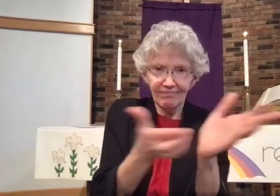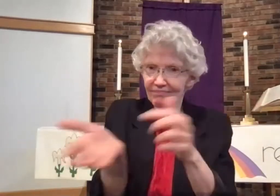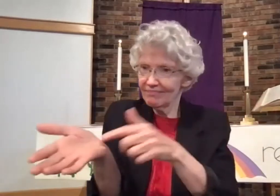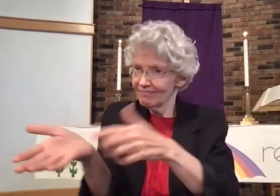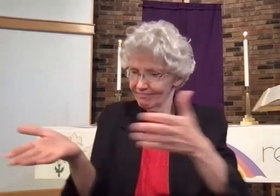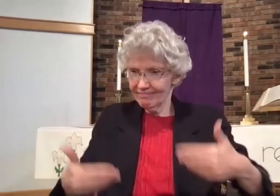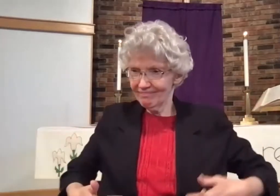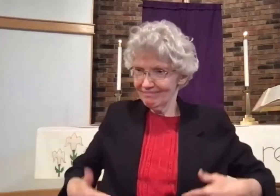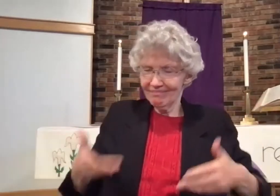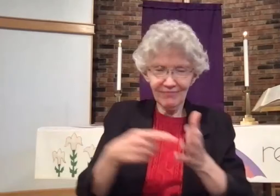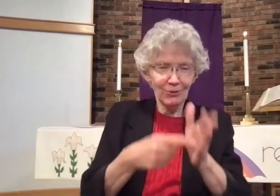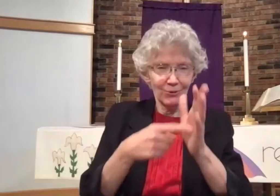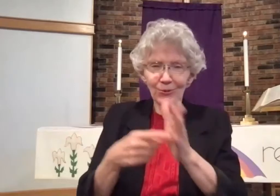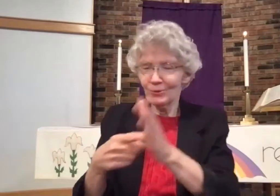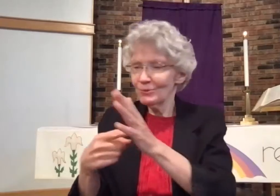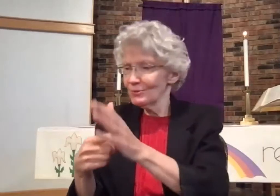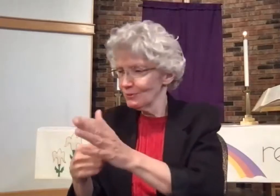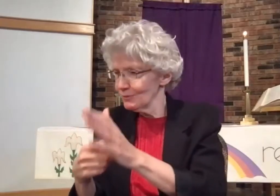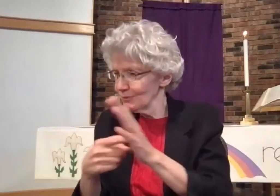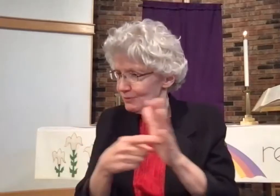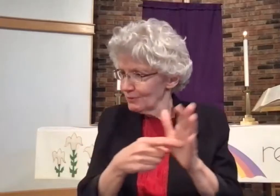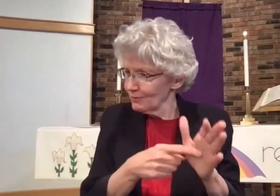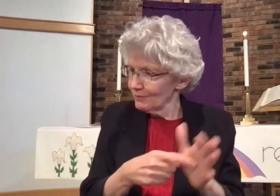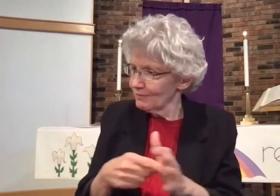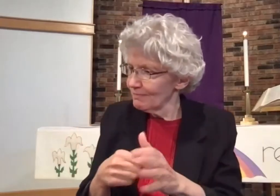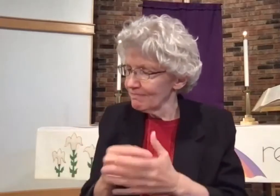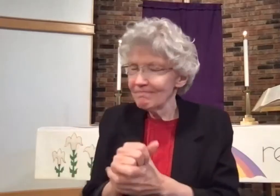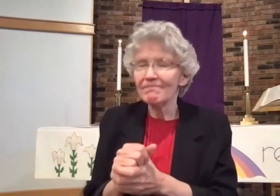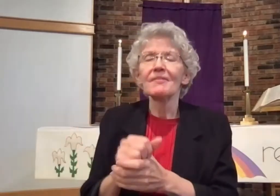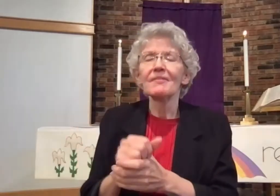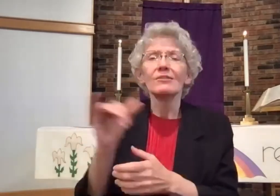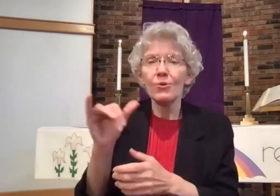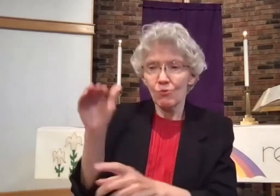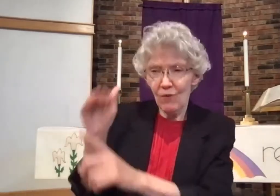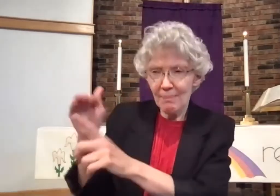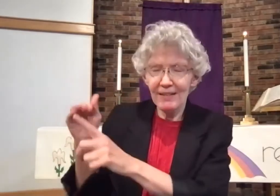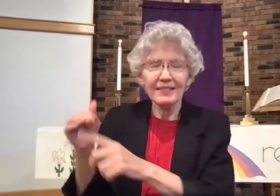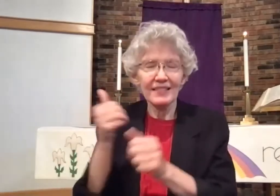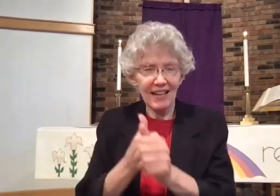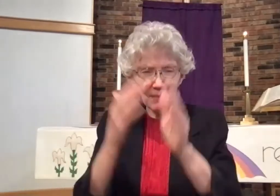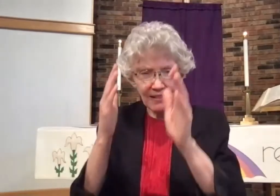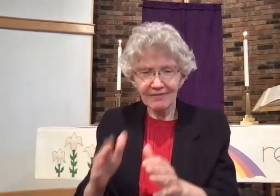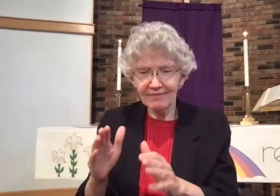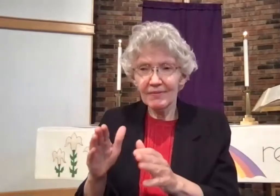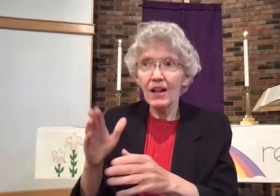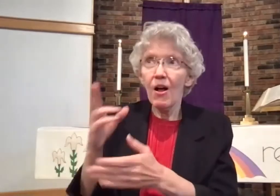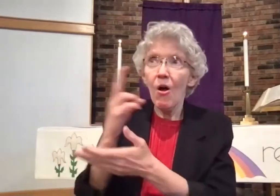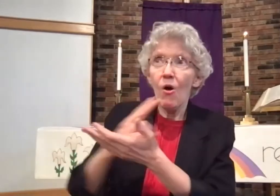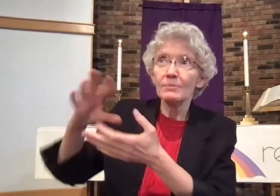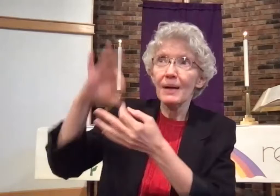During the 40 days that Jesus remained on earth, he reminded his disciples that God will send the Holy Spirit as he